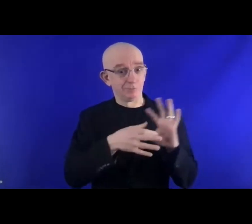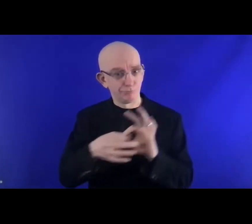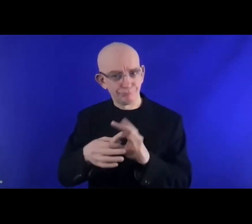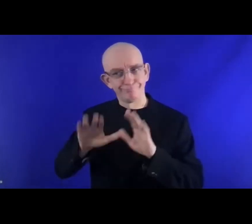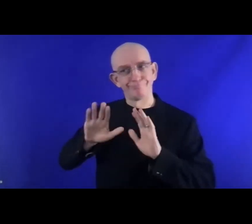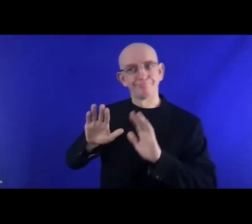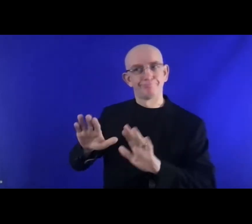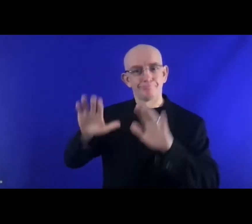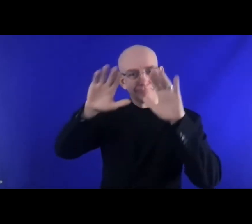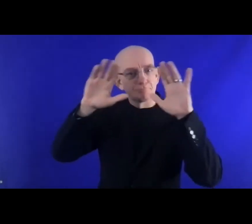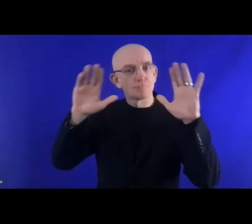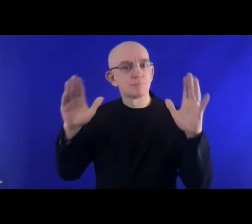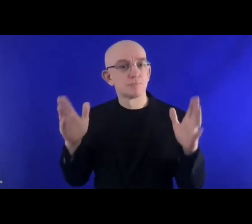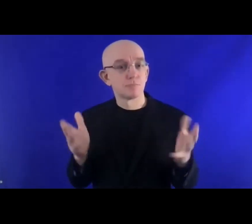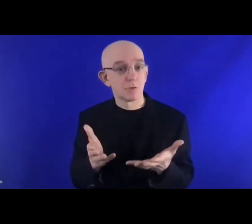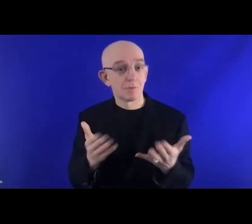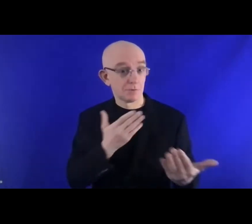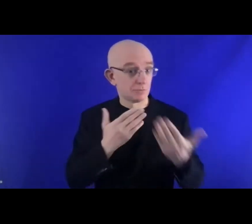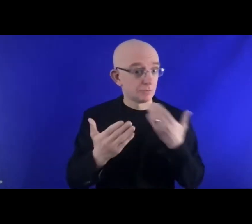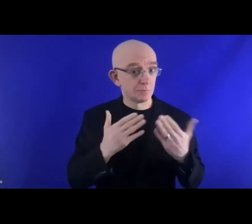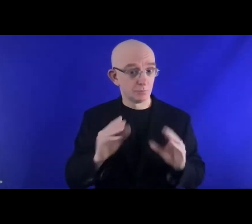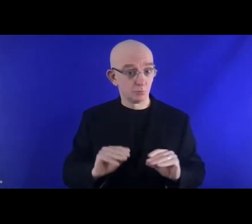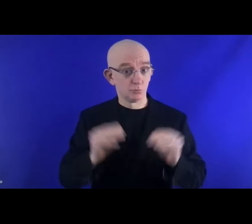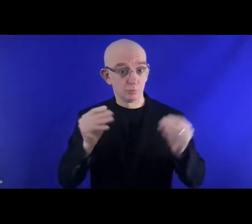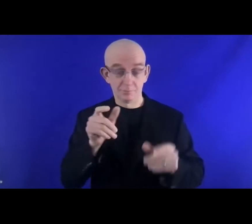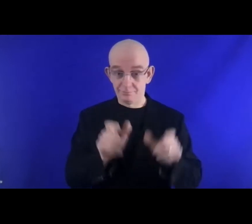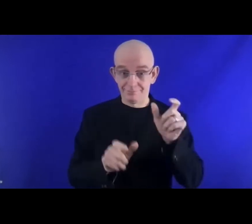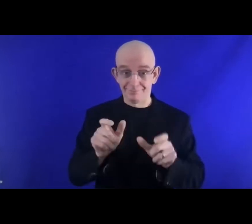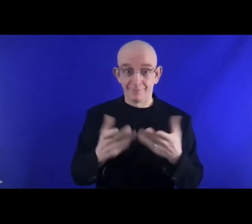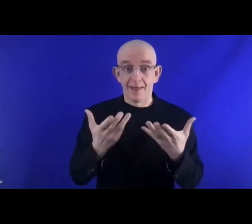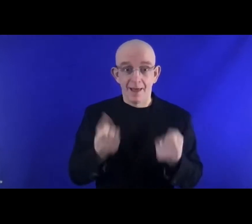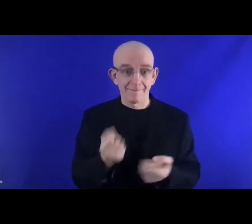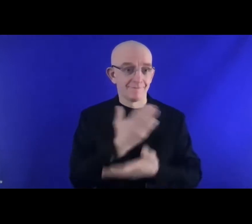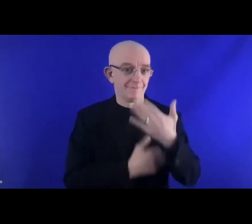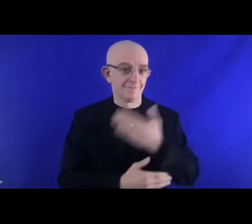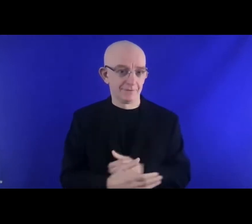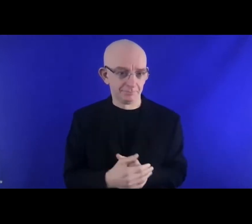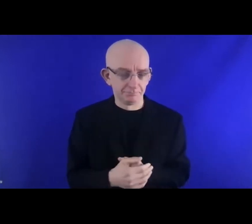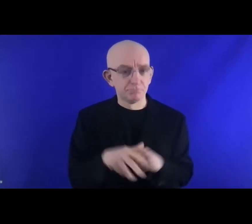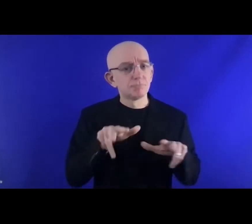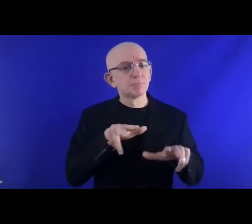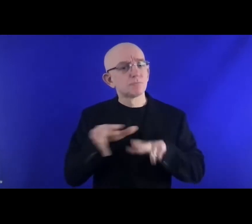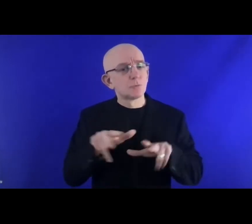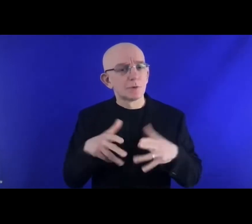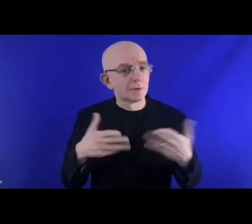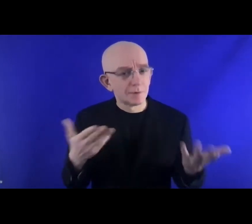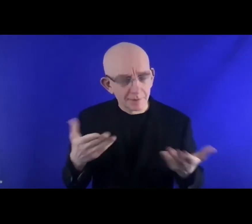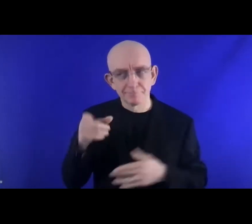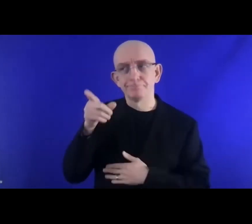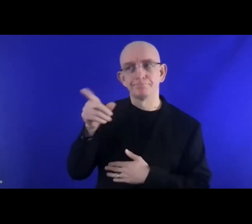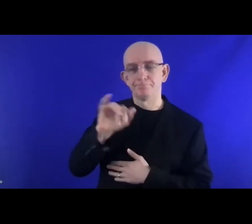International Disability Alliance, the IDA, through the Young Mental